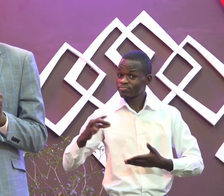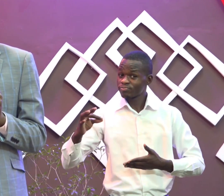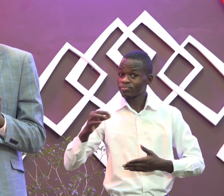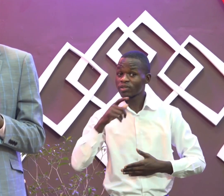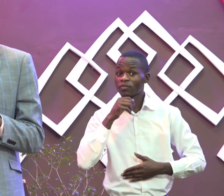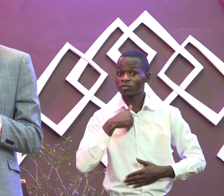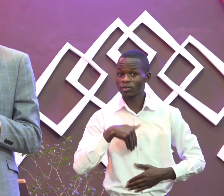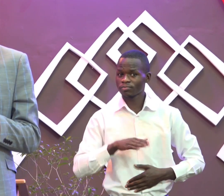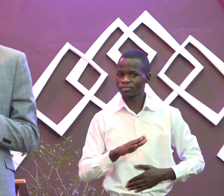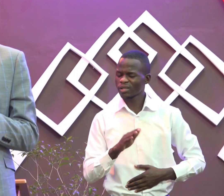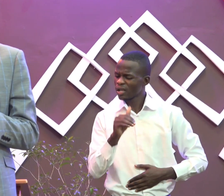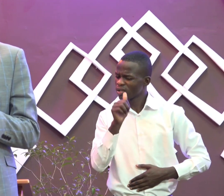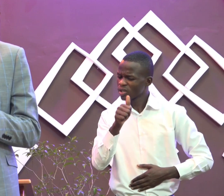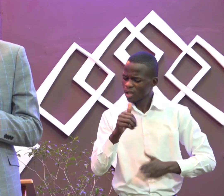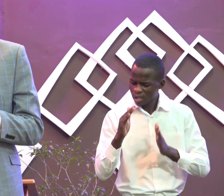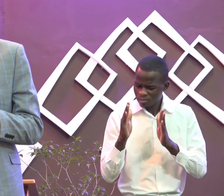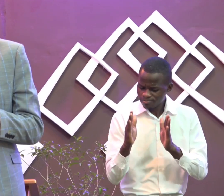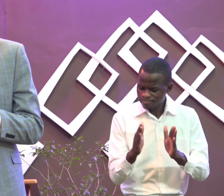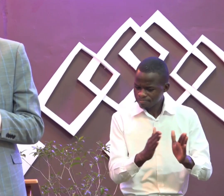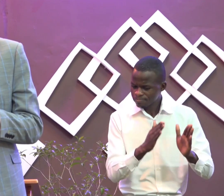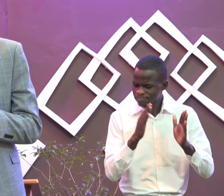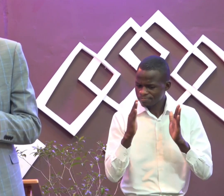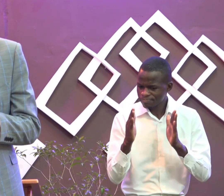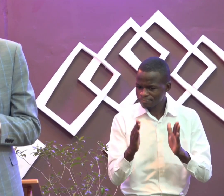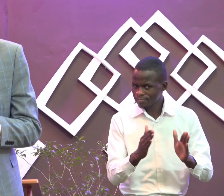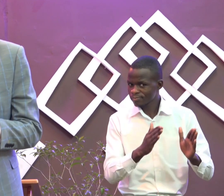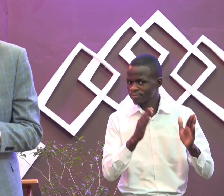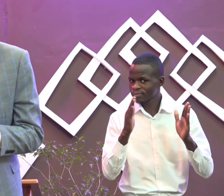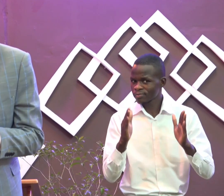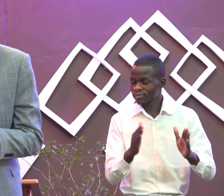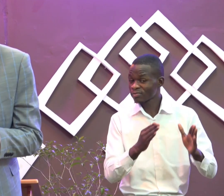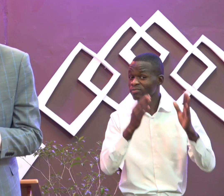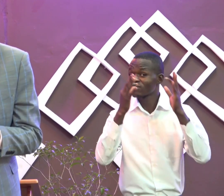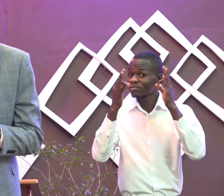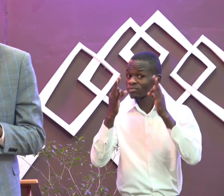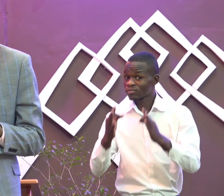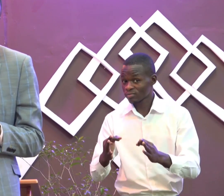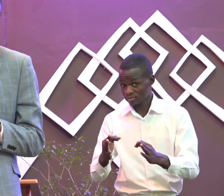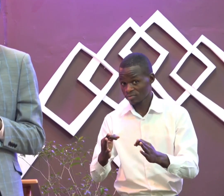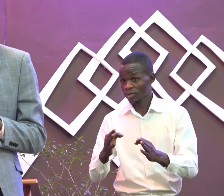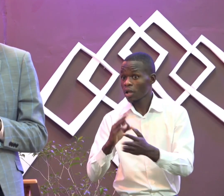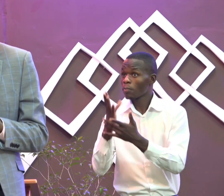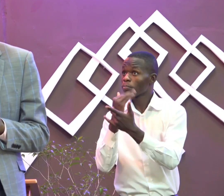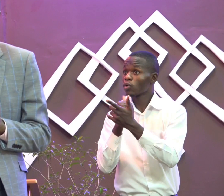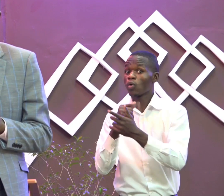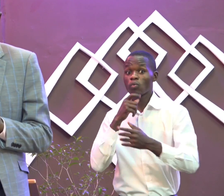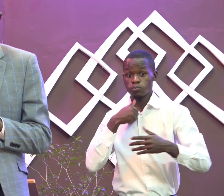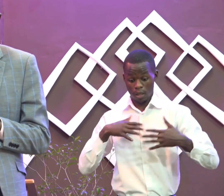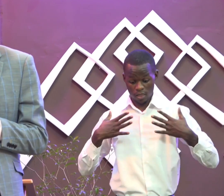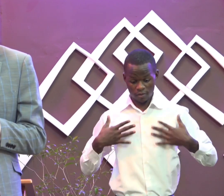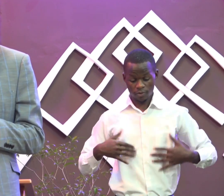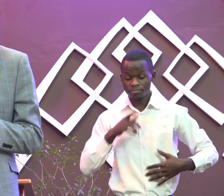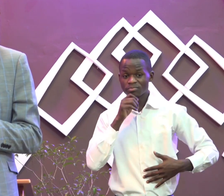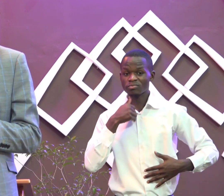spiritual father. Aina byantekera tekera nga ntwala ne mbulamu obutagwawo. Ono w'omubiri ayinako waakoma. Is preparing my